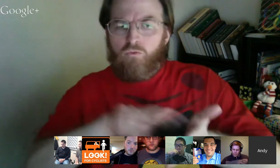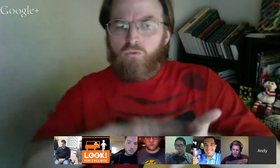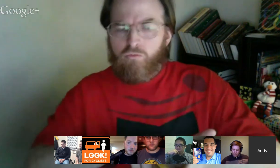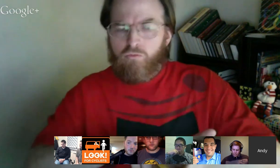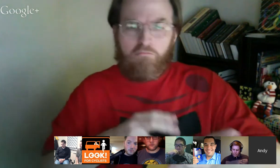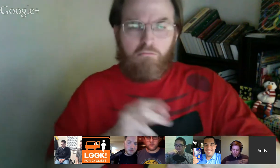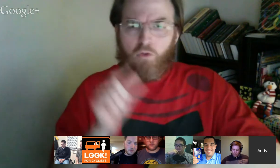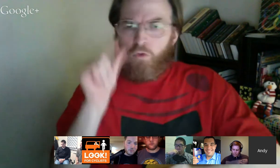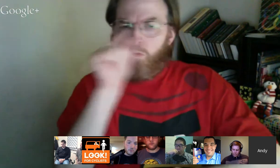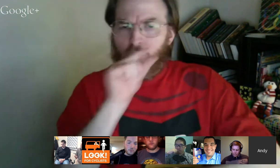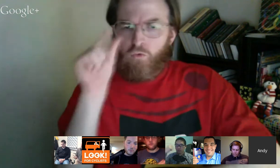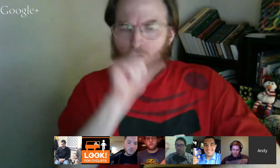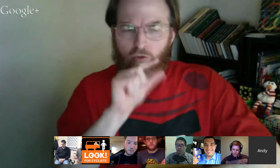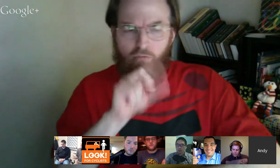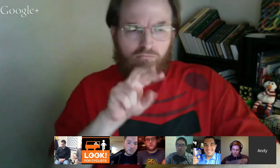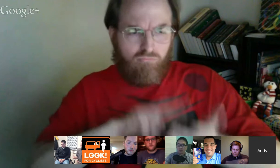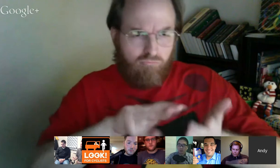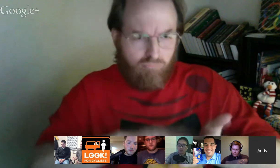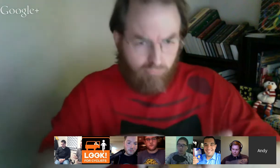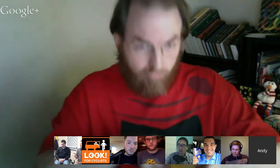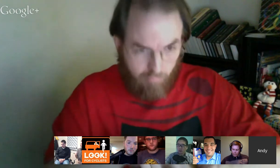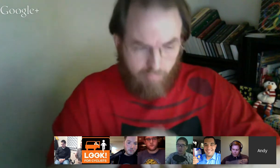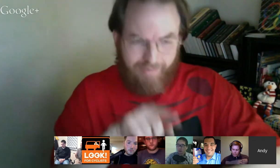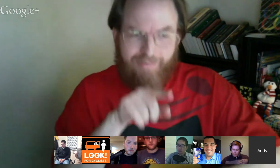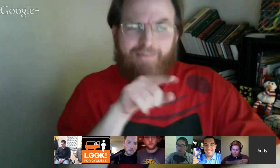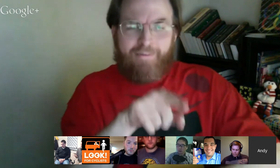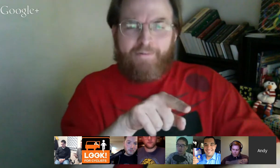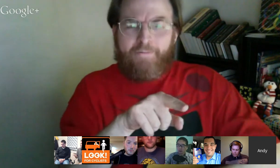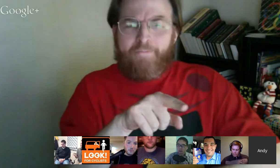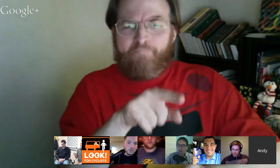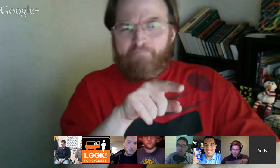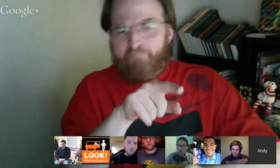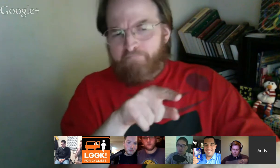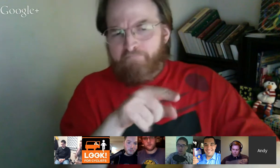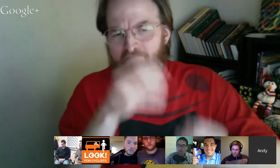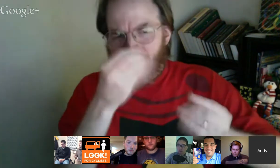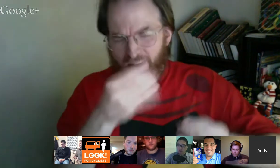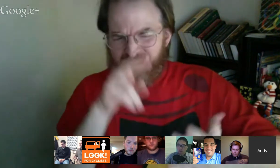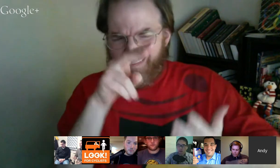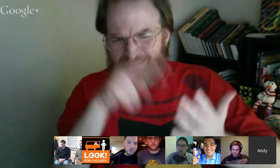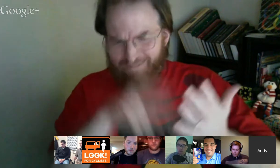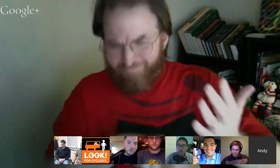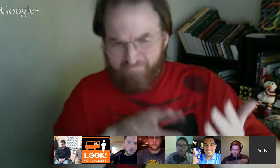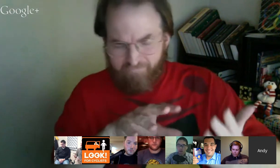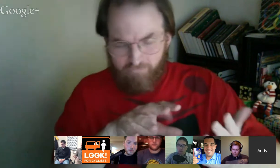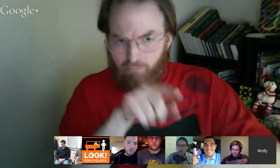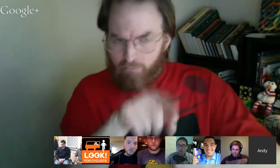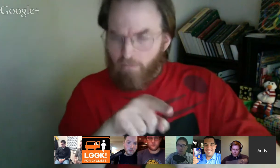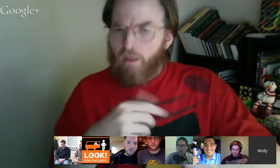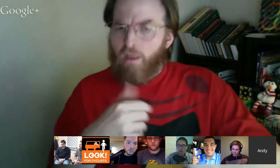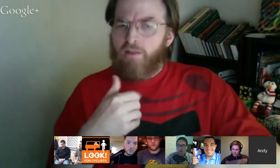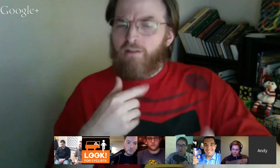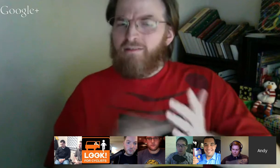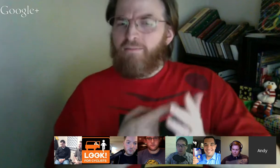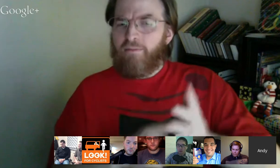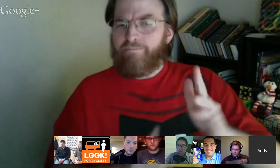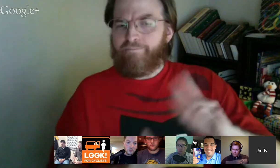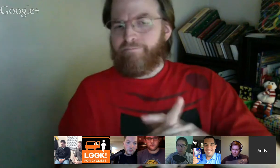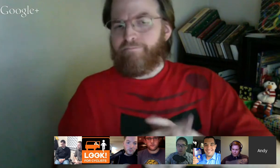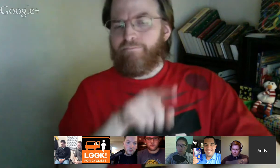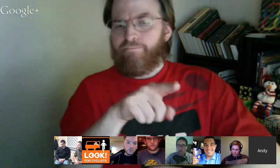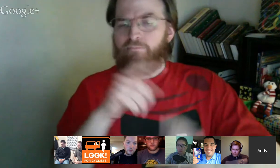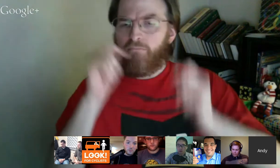You know, and if I'm trying to research something for programming, I'll search on Google, and if I need help learning how to do a certain thing, I'll look